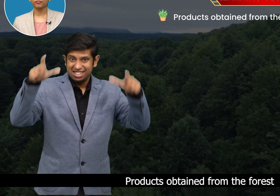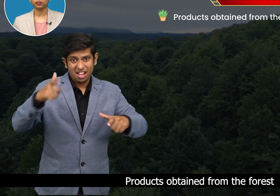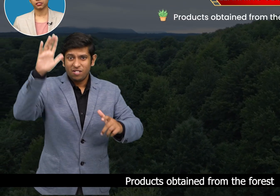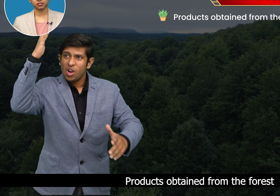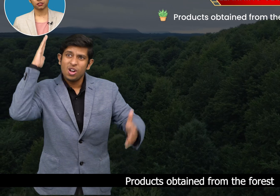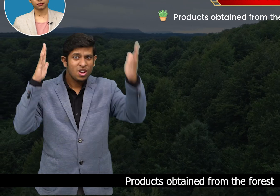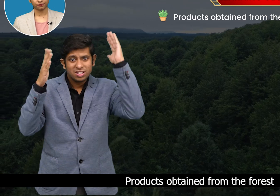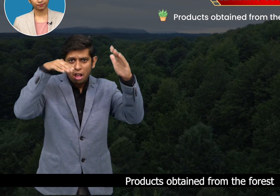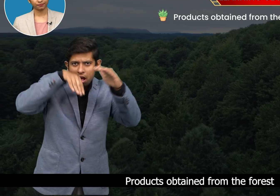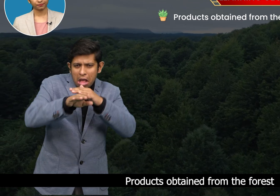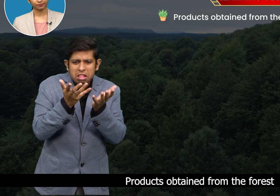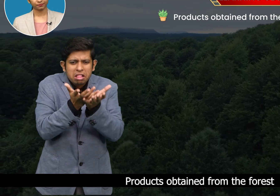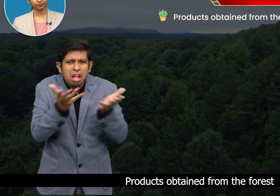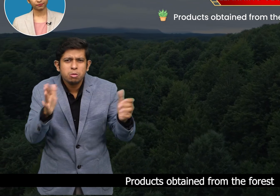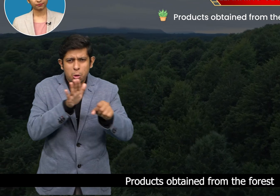from the forest.